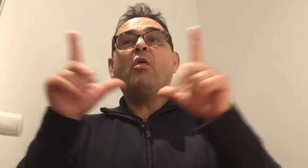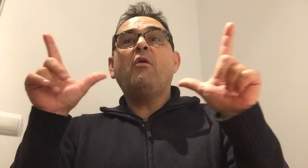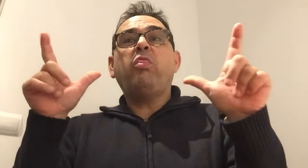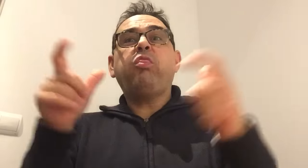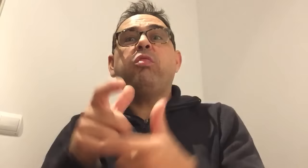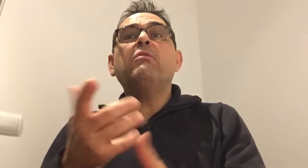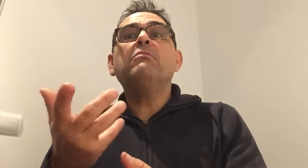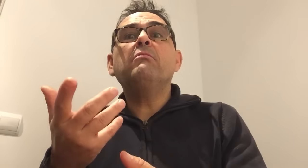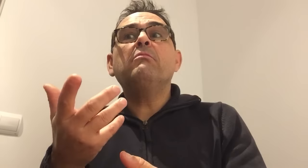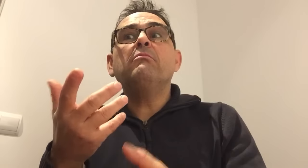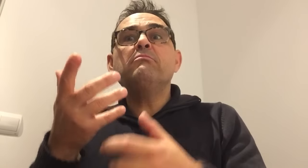Thank you.